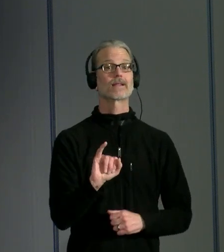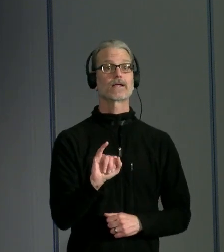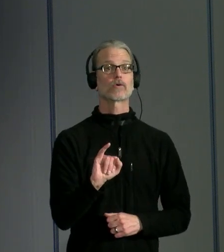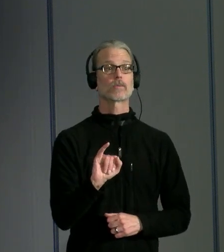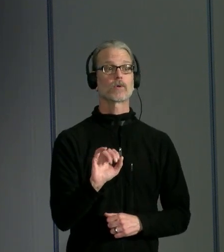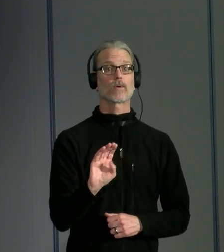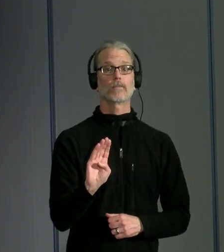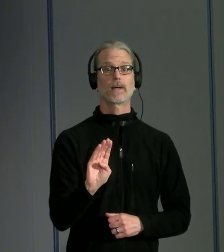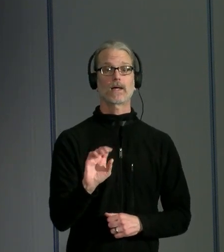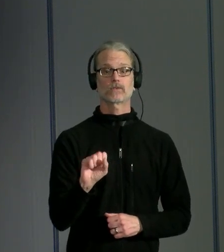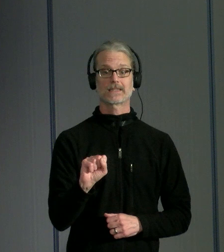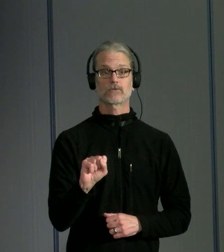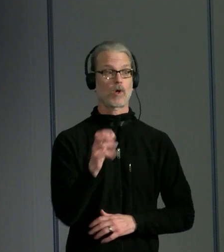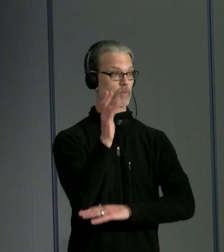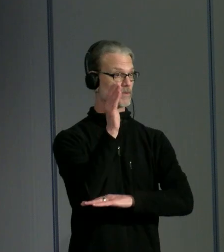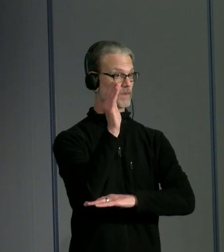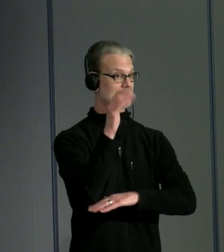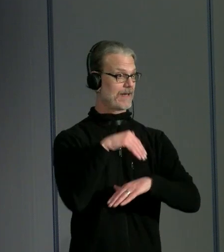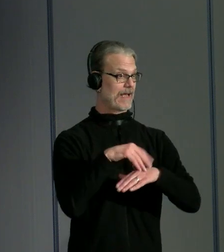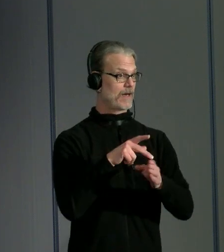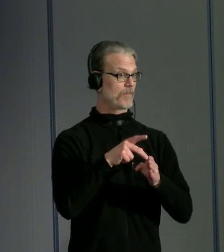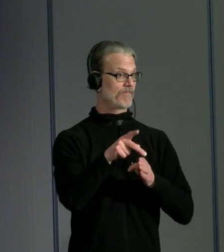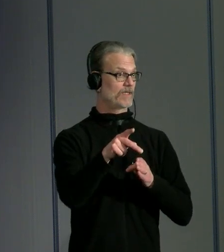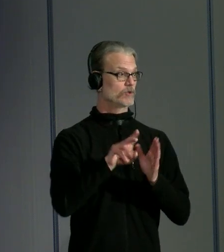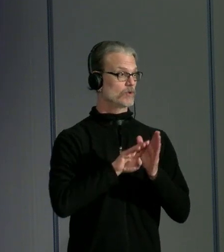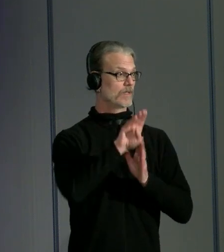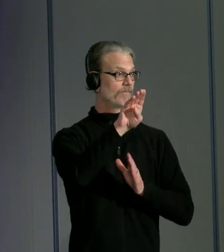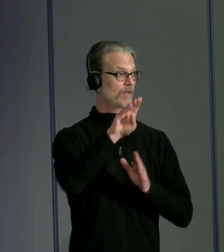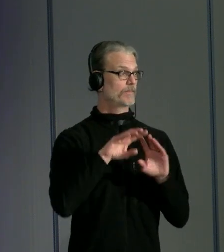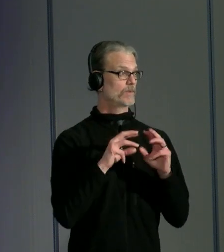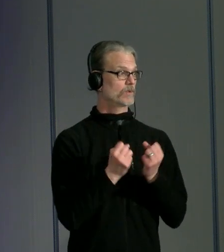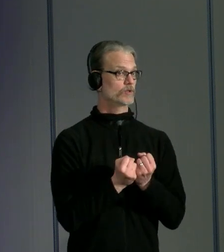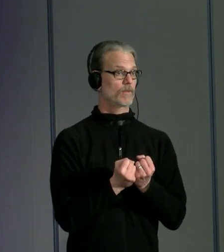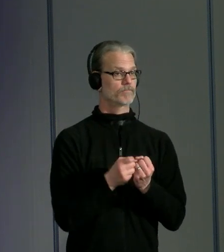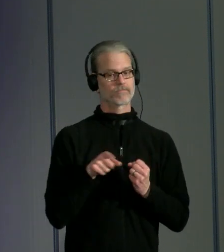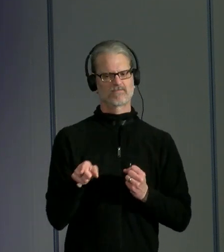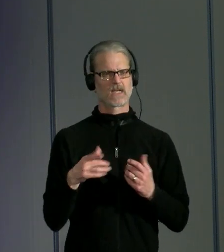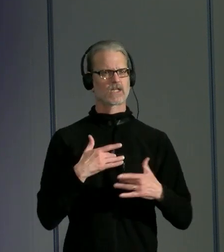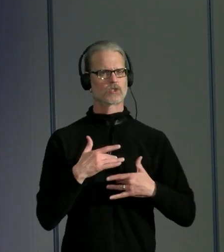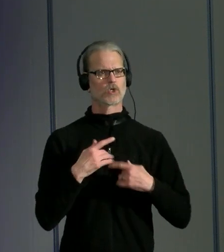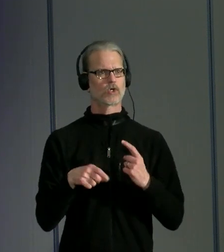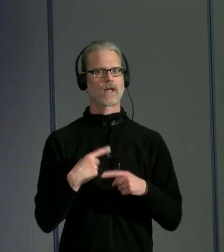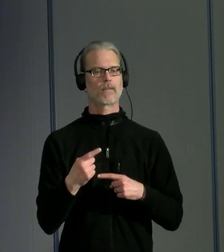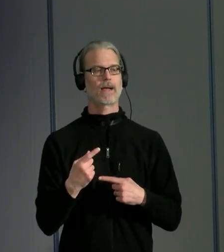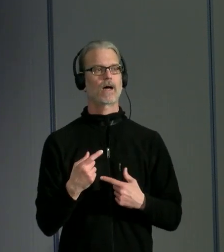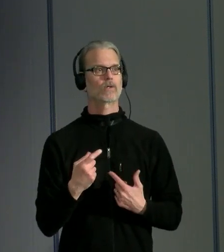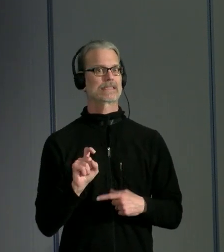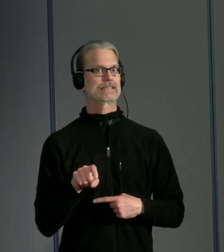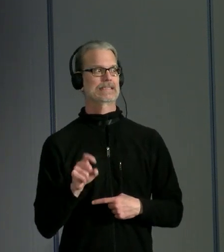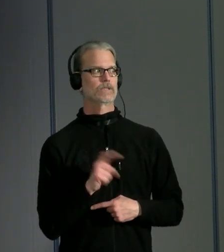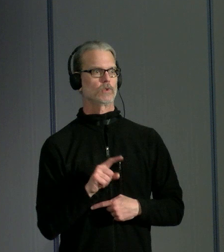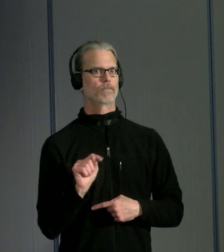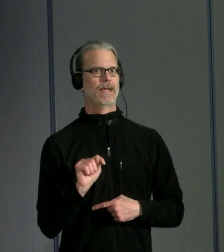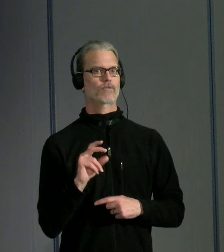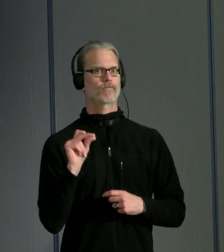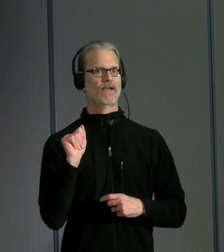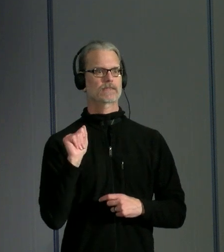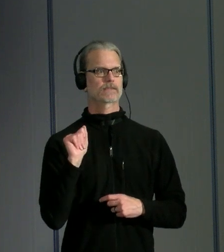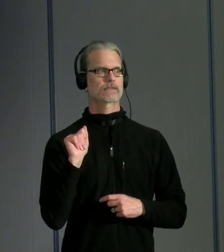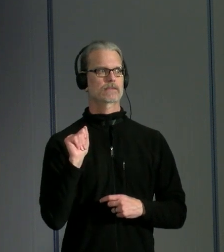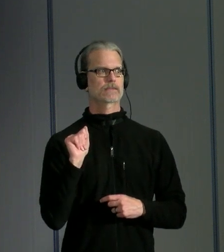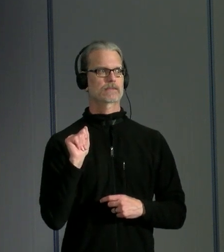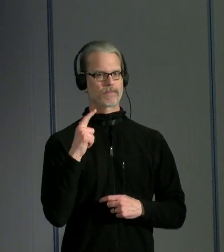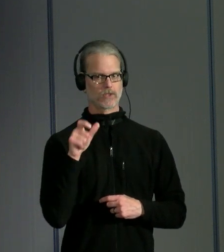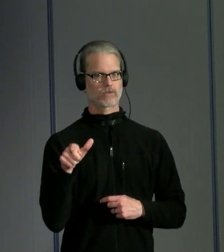syndrome was presenting at a professional development workshop. They were concerned about urgency to use the restroom during their